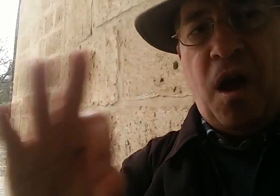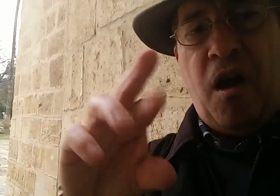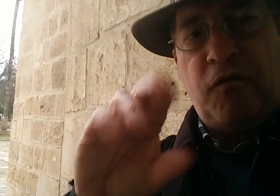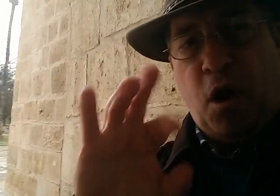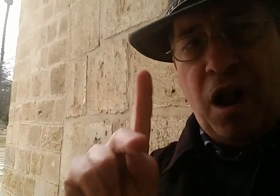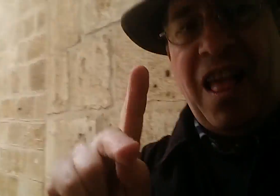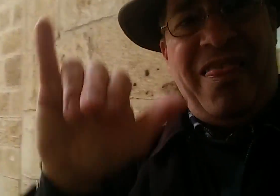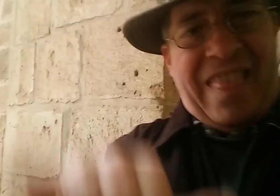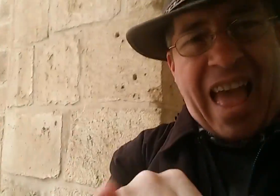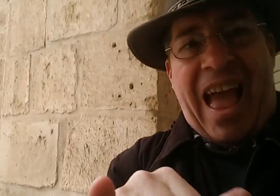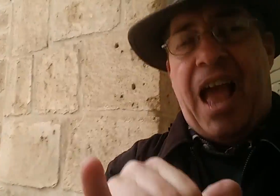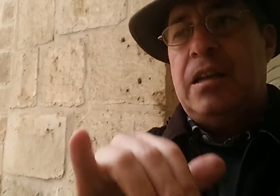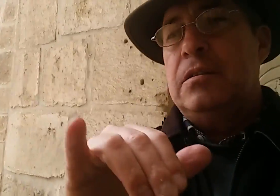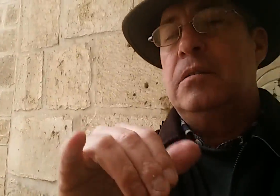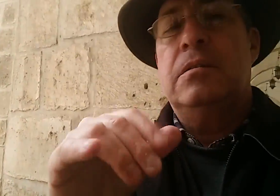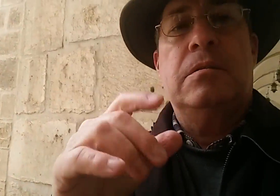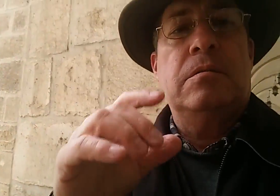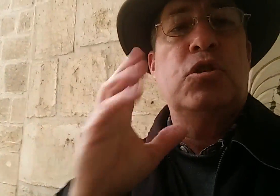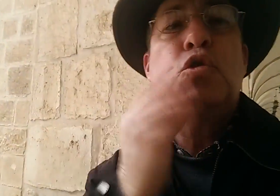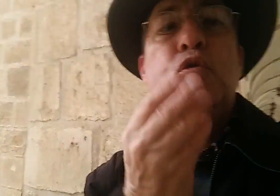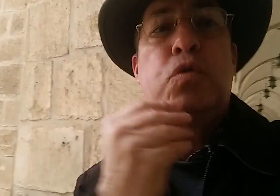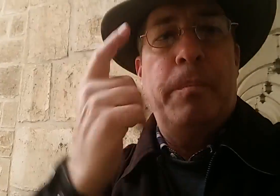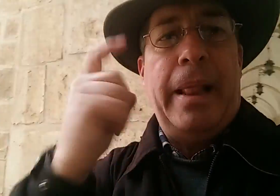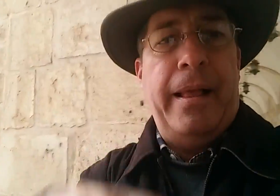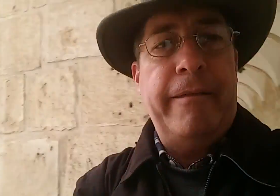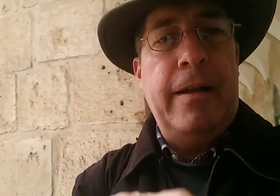The Dome of the Rock is actually made of gold.